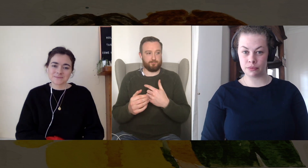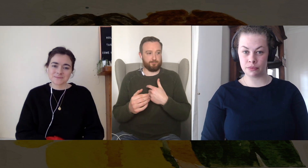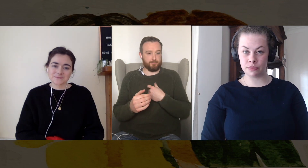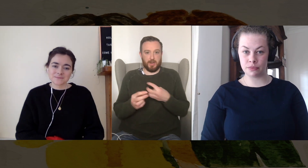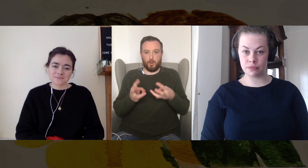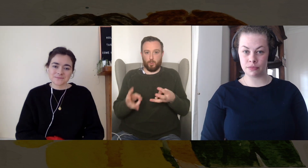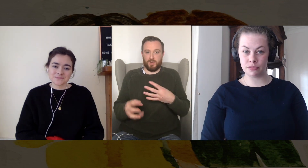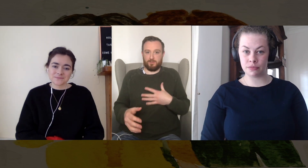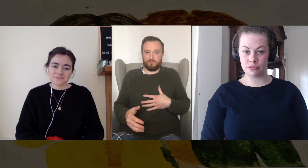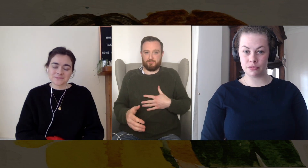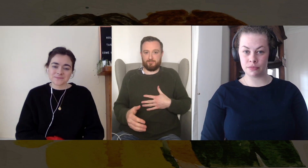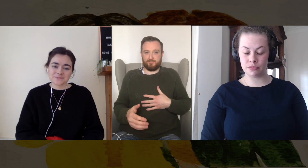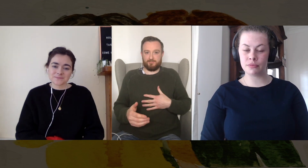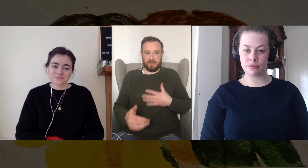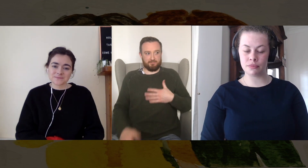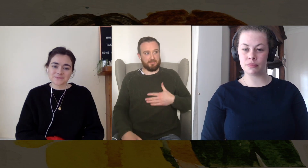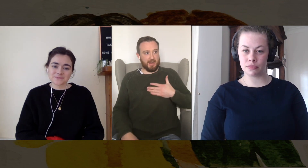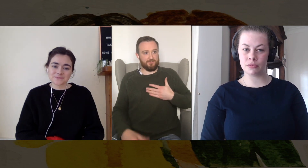Yeah.